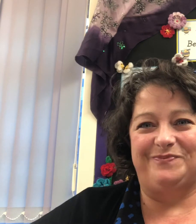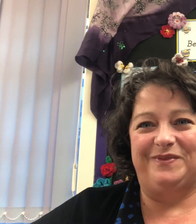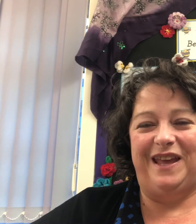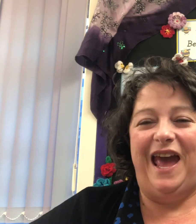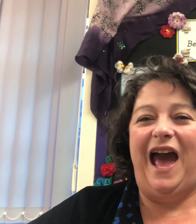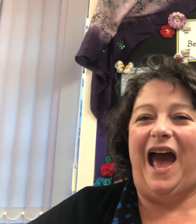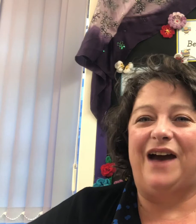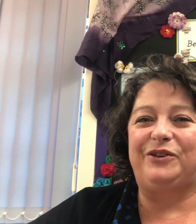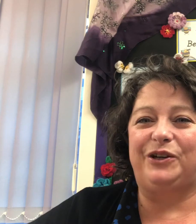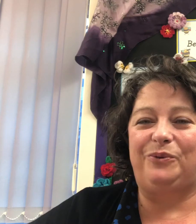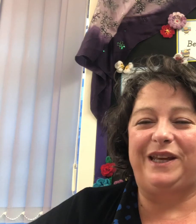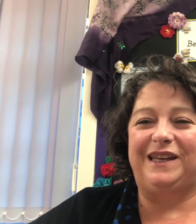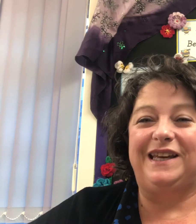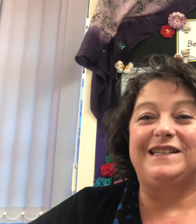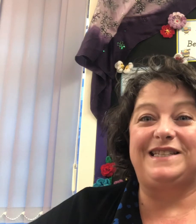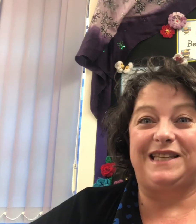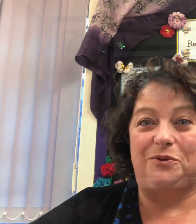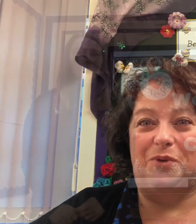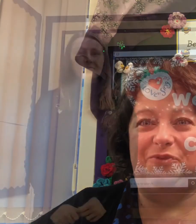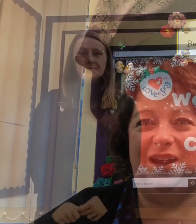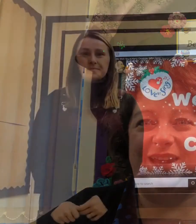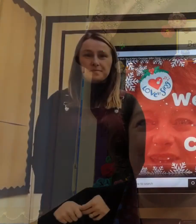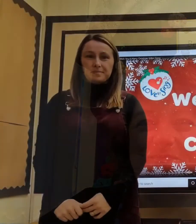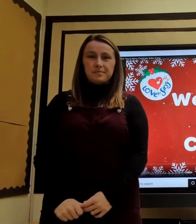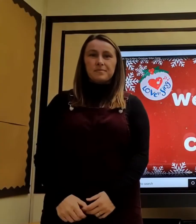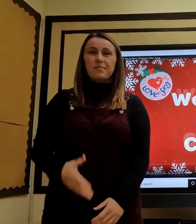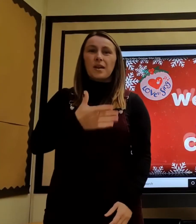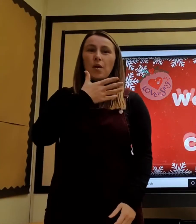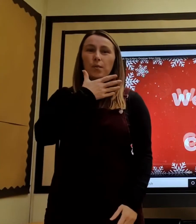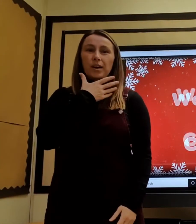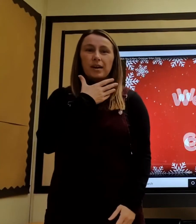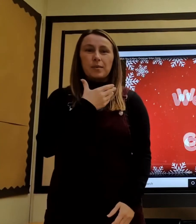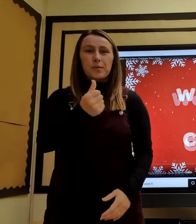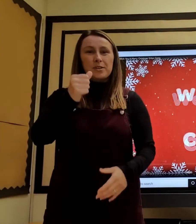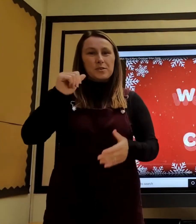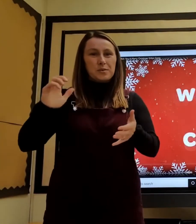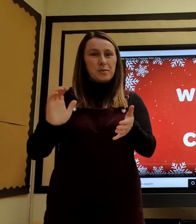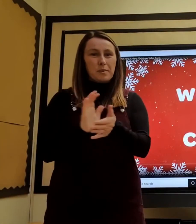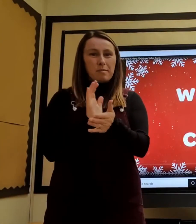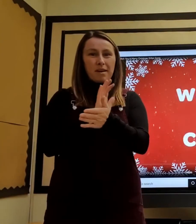Have a good week. See you on Friday. We wish you a Merry